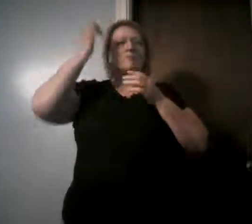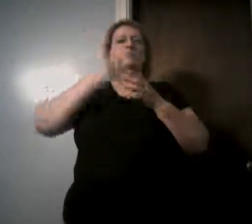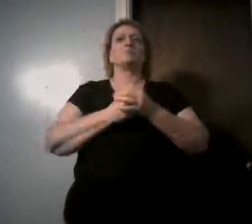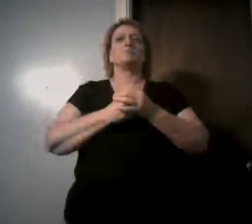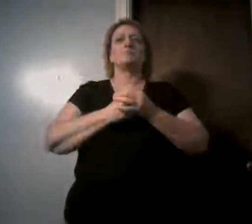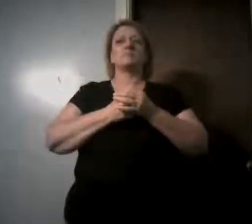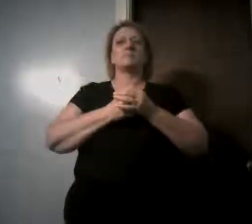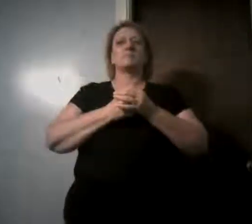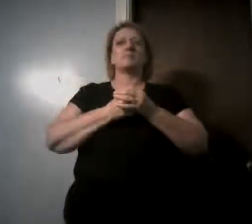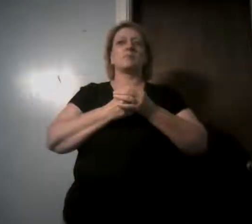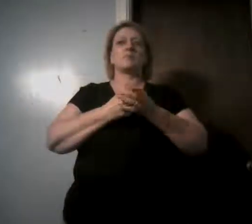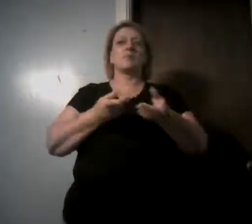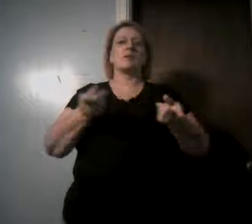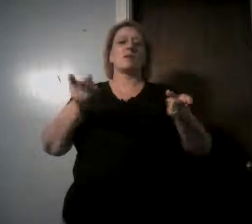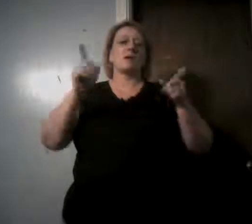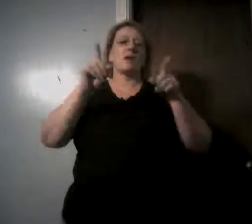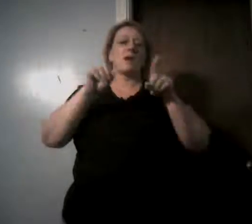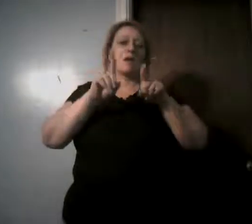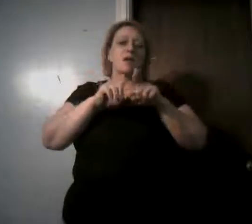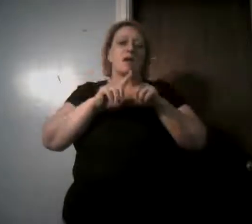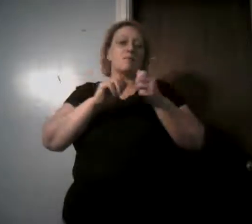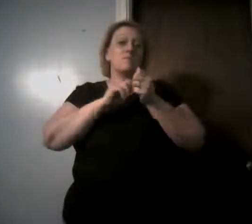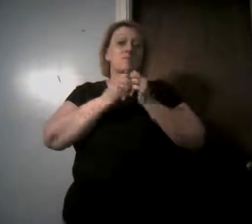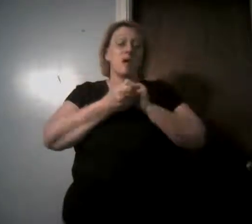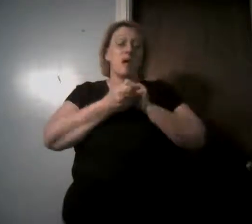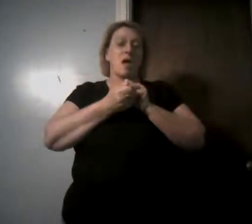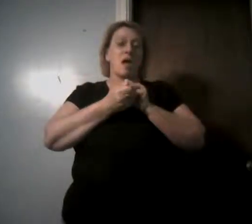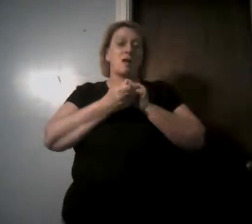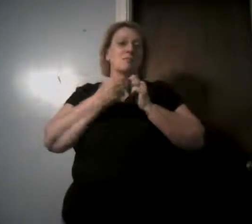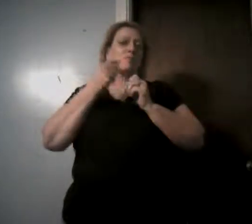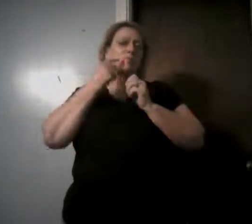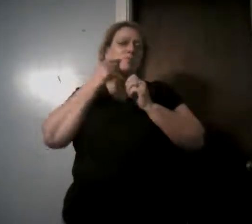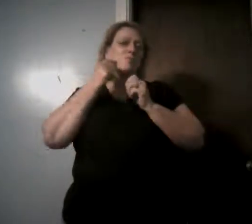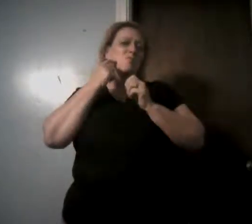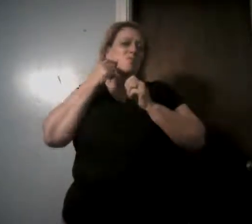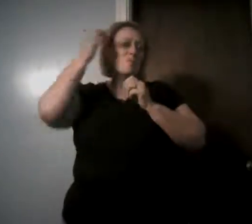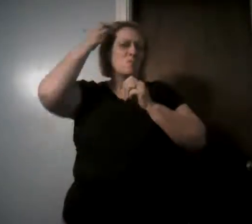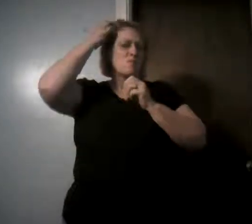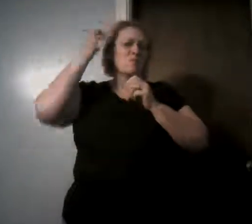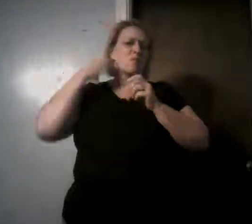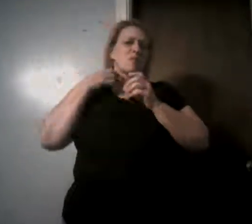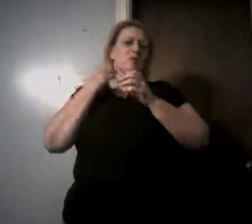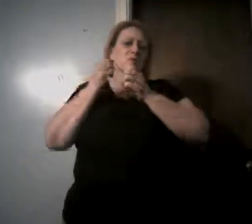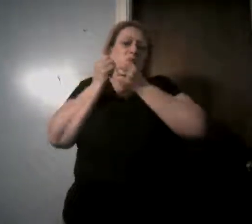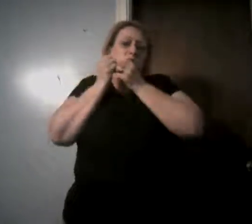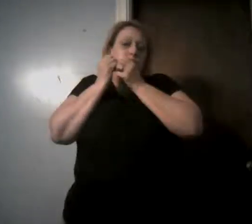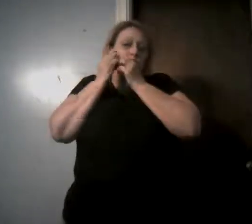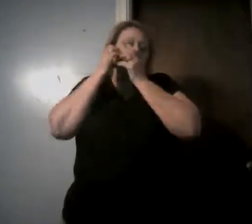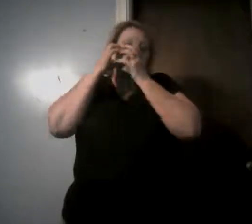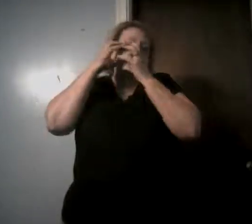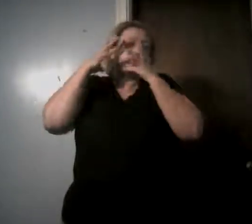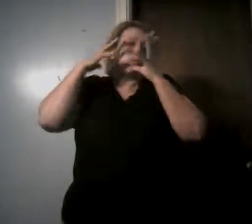It happens when the area of tissue fills with pus and becomes infected, swollen, and red.